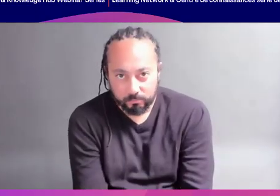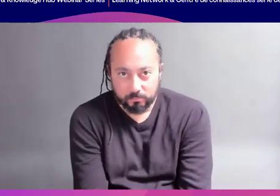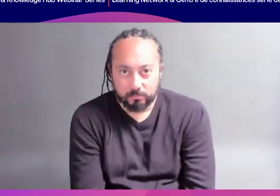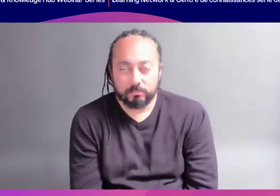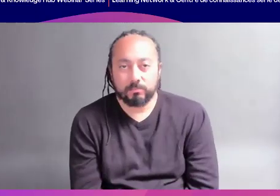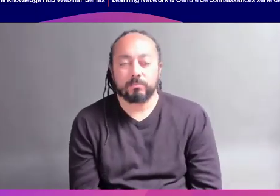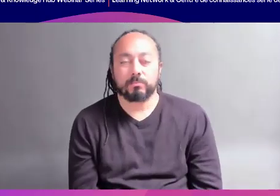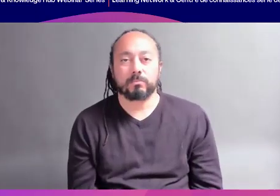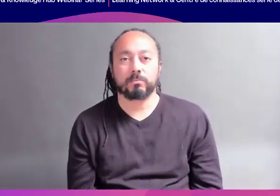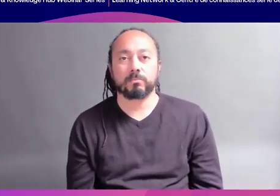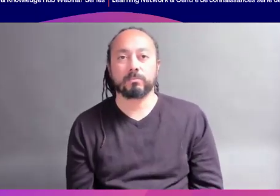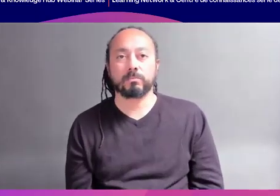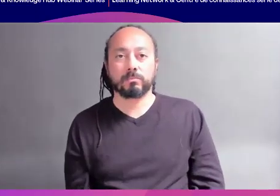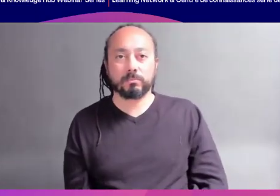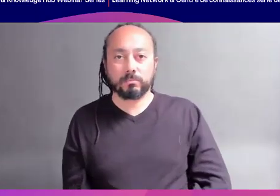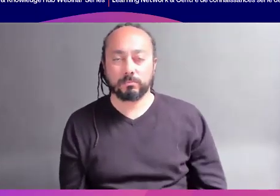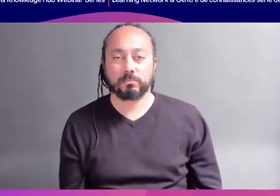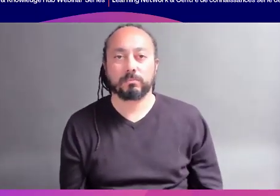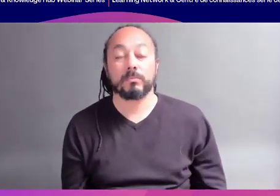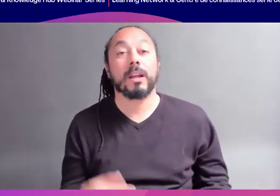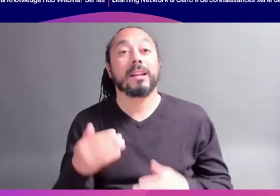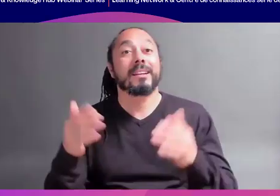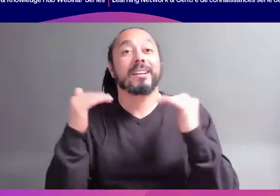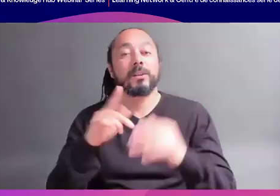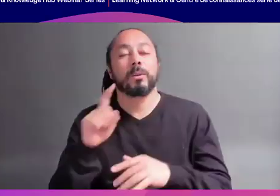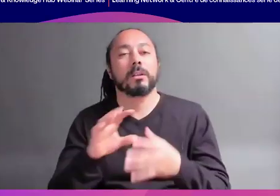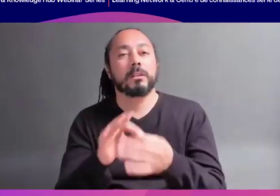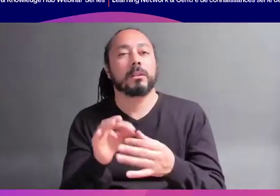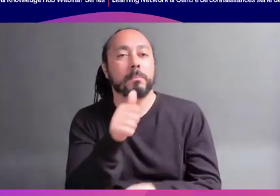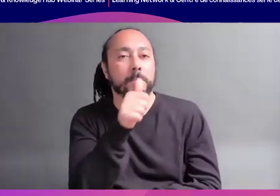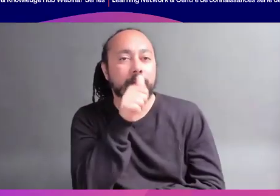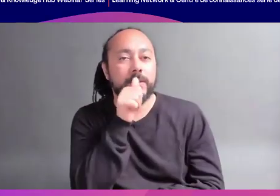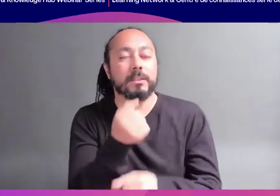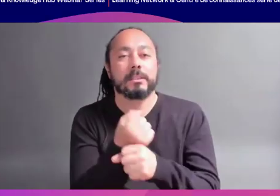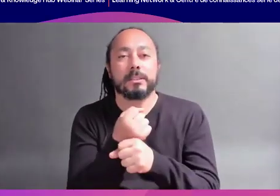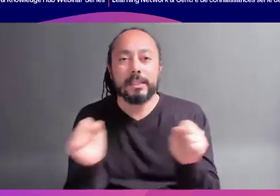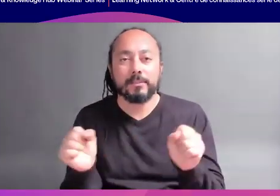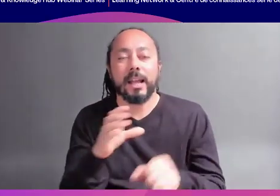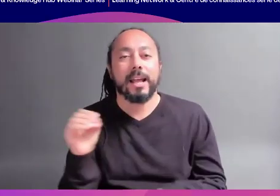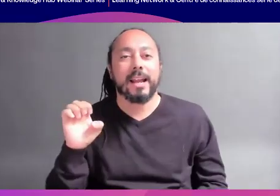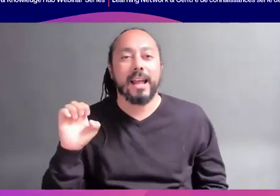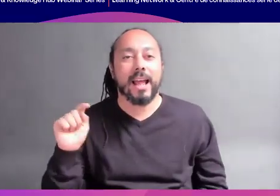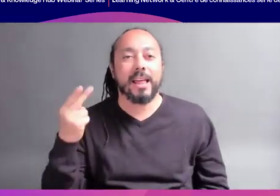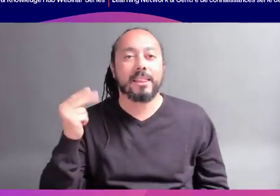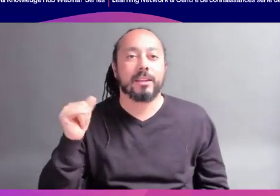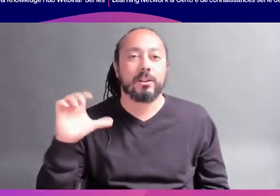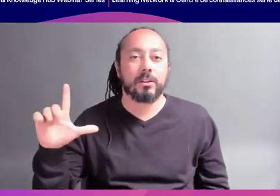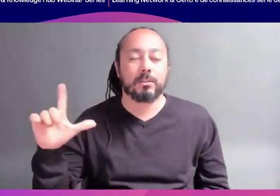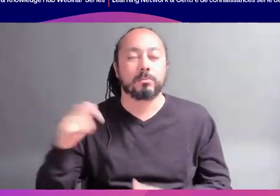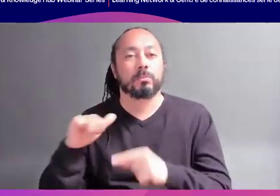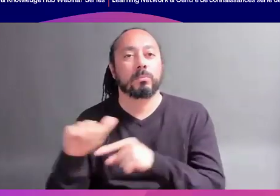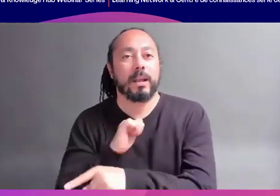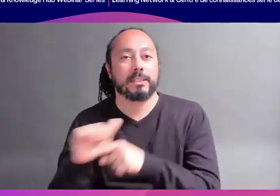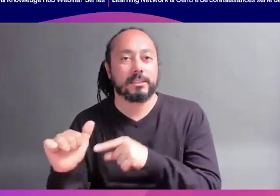kind of the considerations for privacy, safety, and ethical practice. And